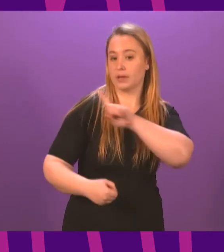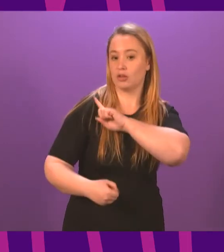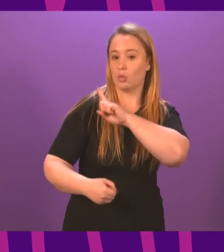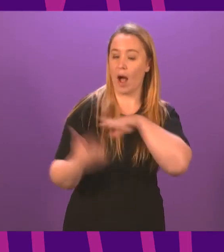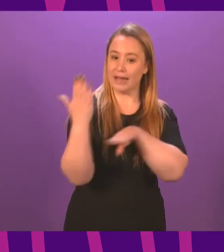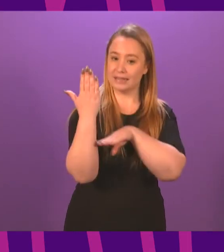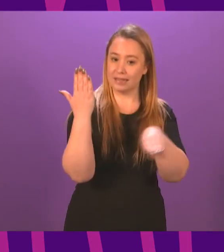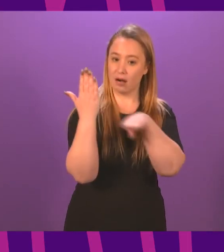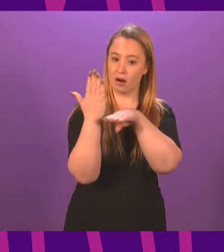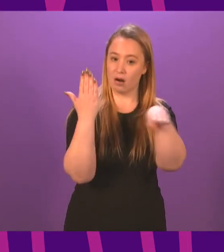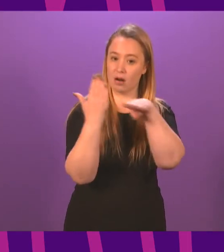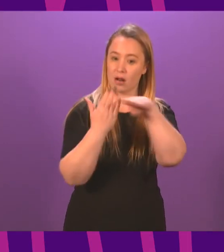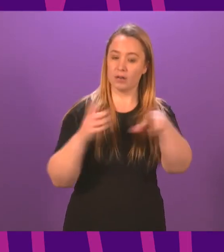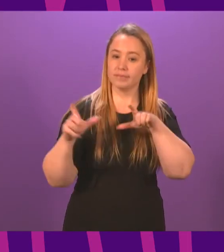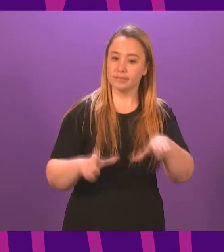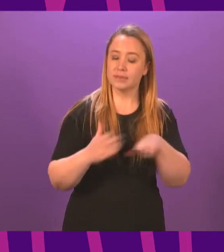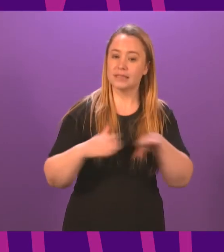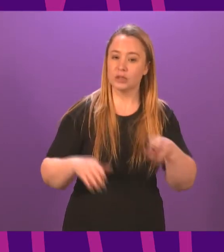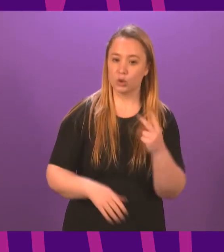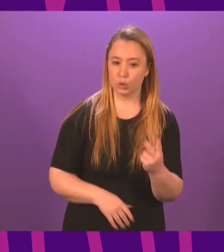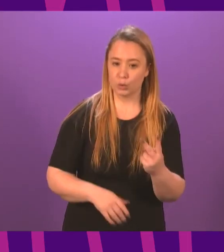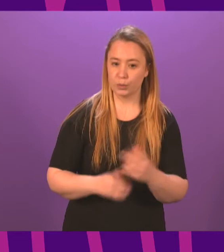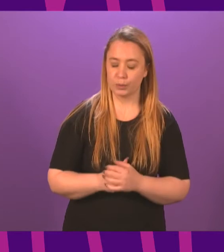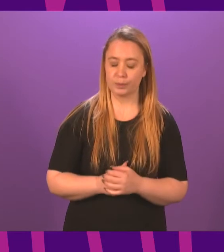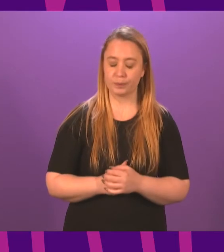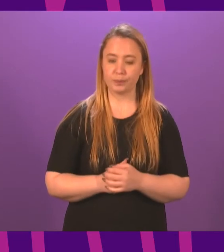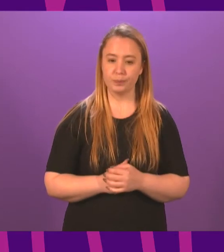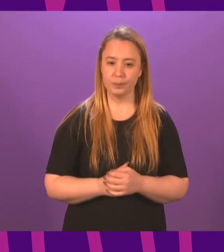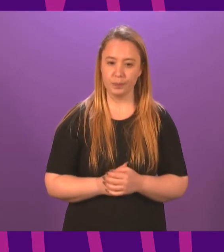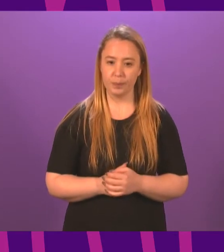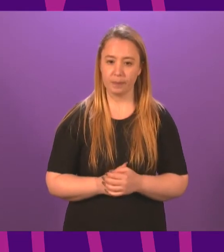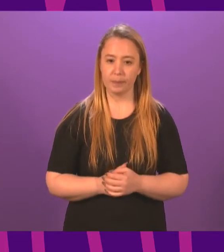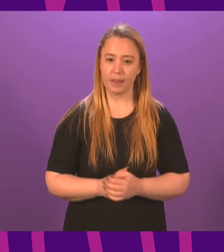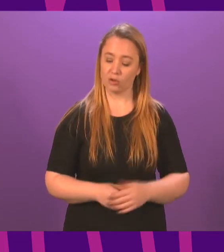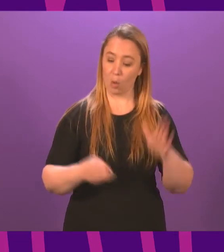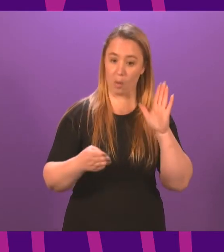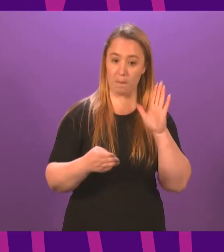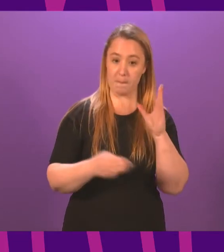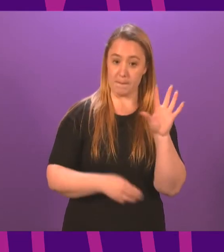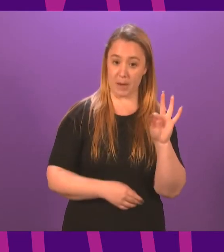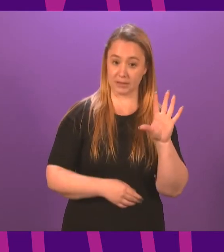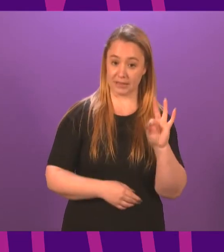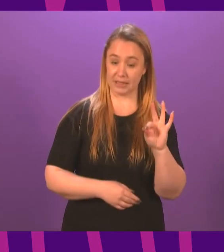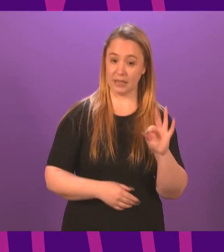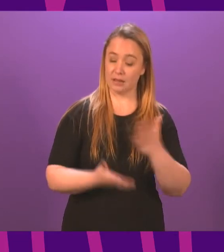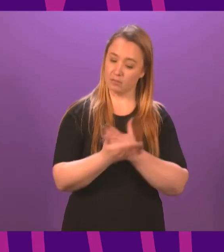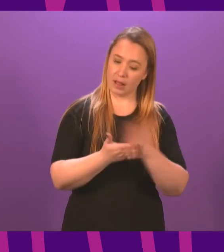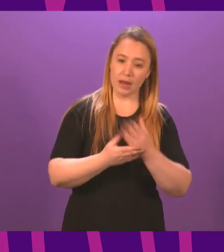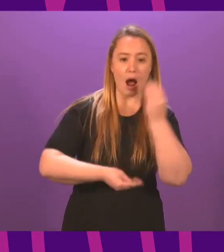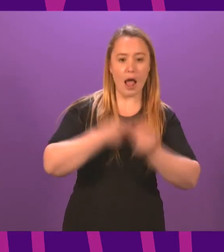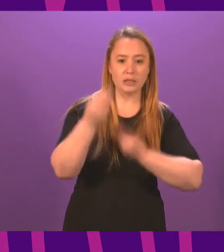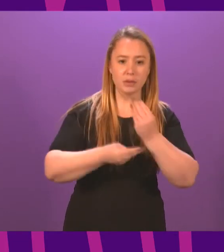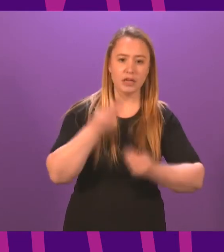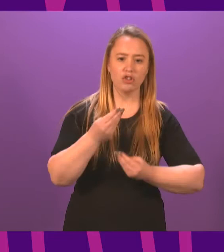tier level in the Grampian area. Now, the Monday after this very clear explanation from NHS Grampian, the